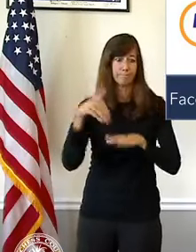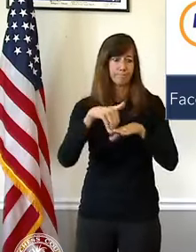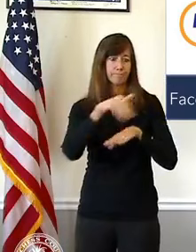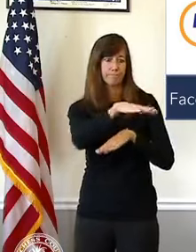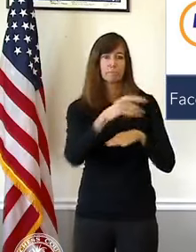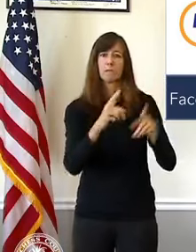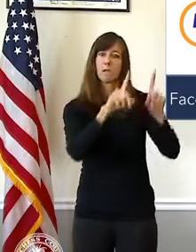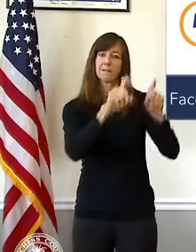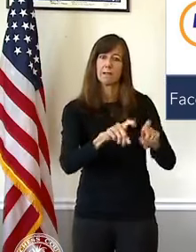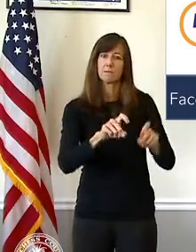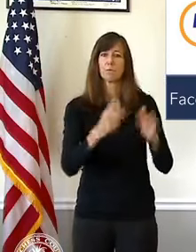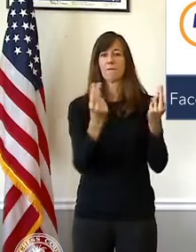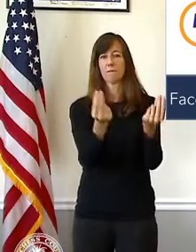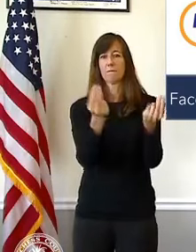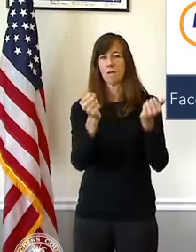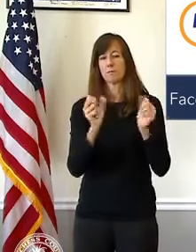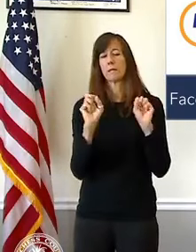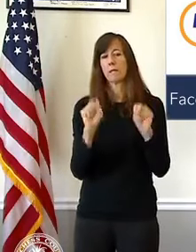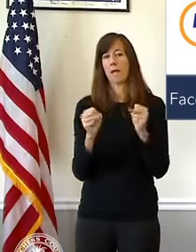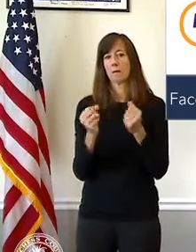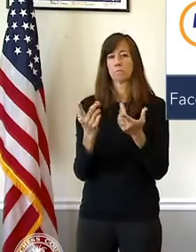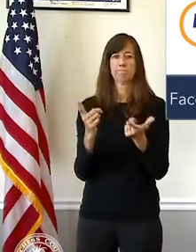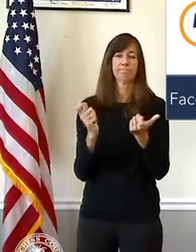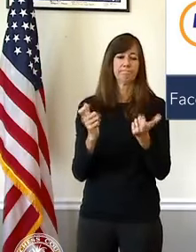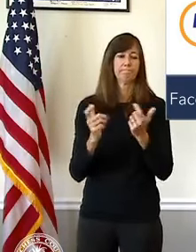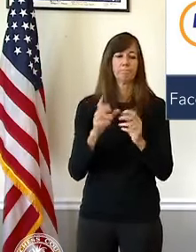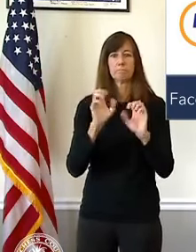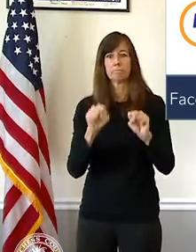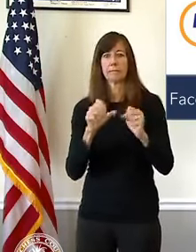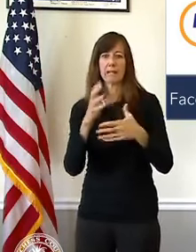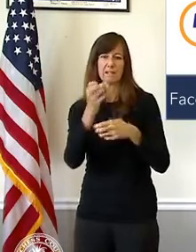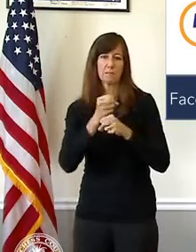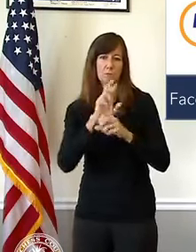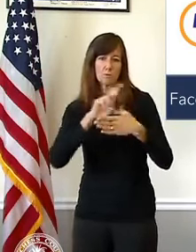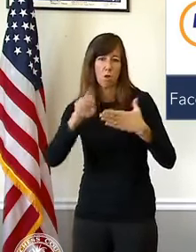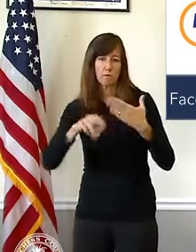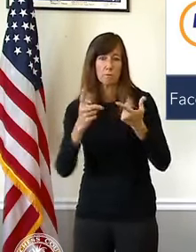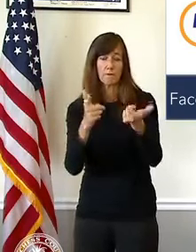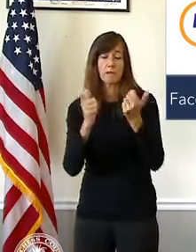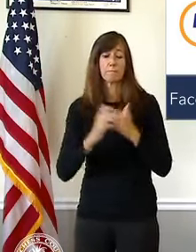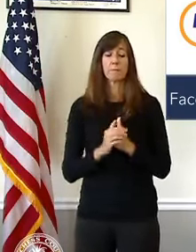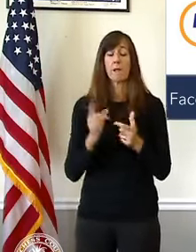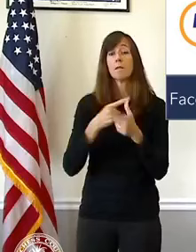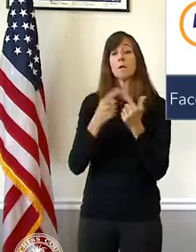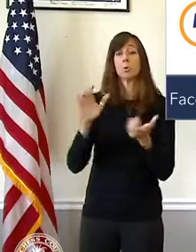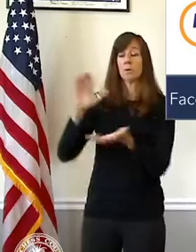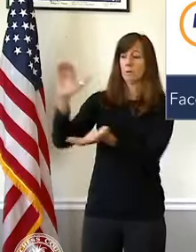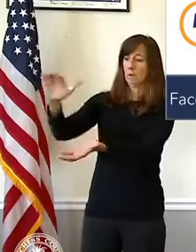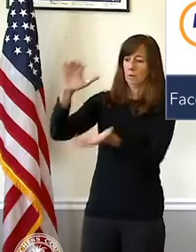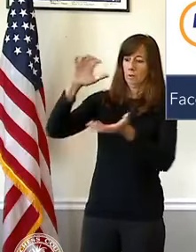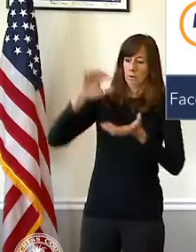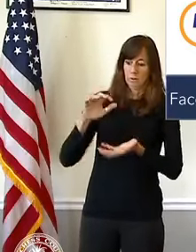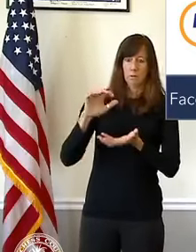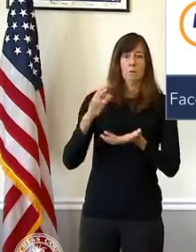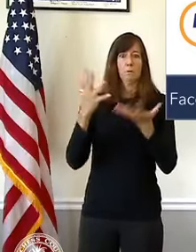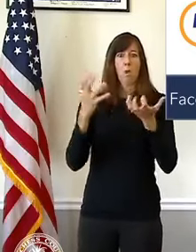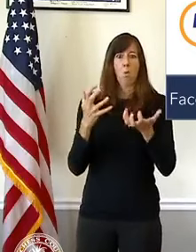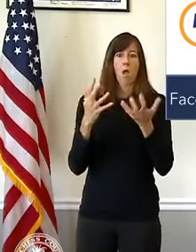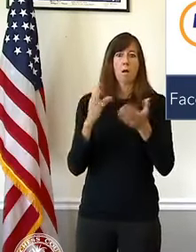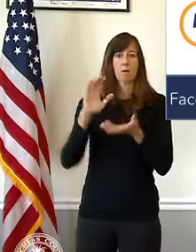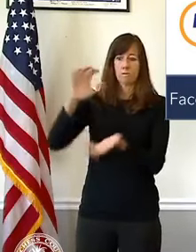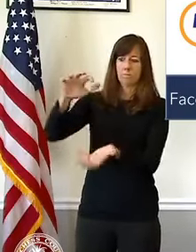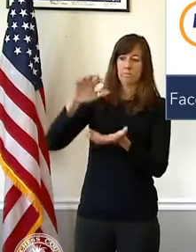and work with school districts. So we are also looking at bulk rapid testing purchase, so actually buying a significant amount of